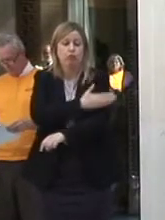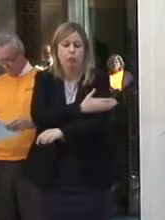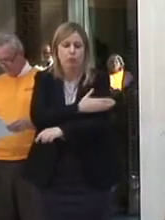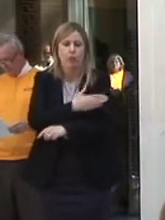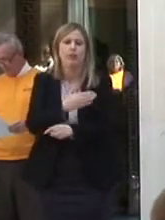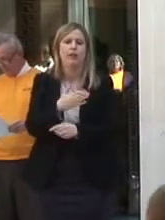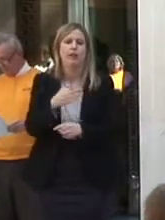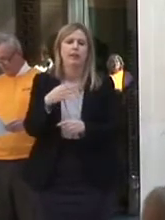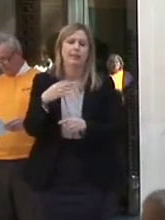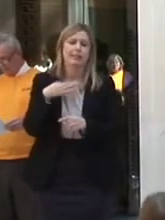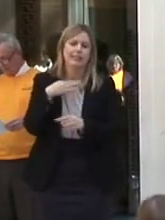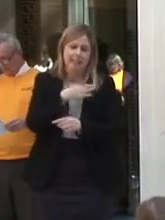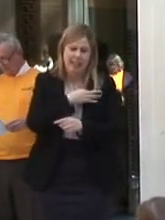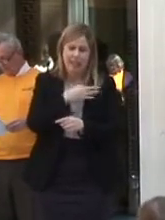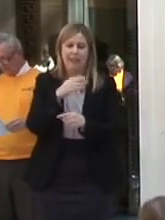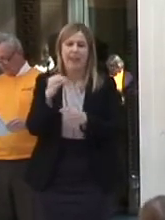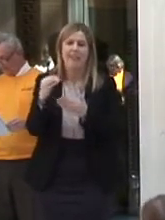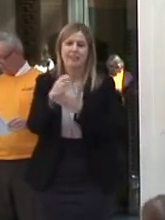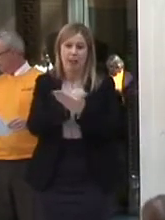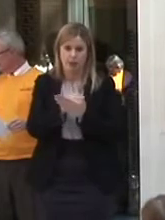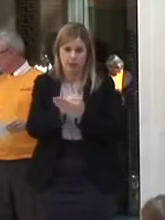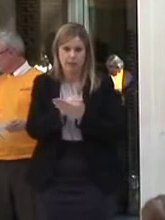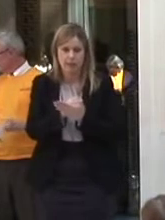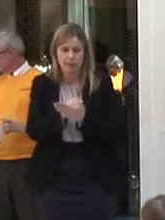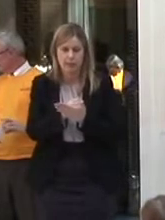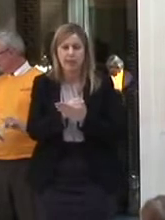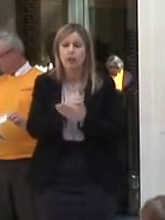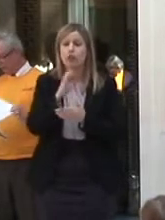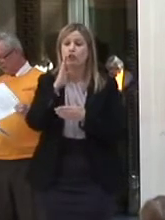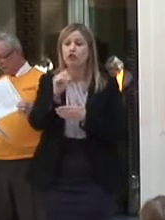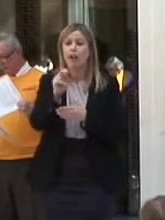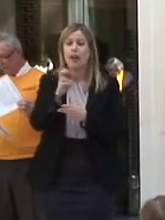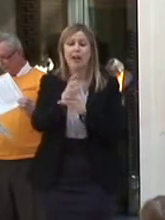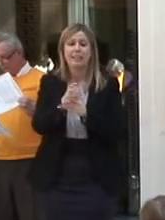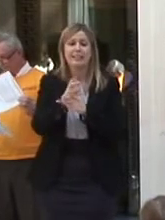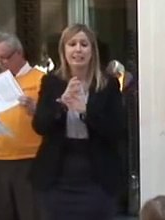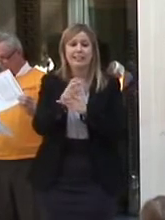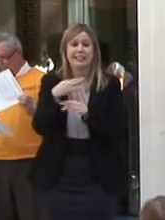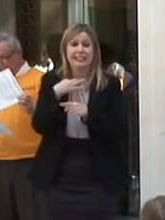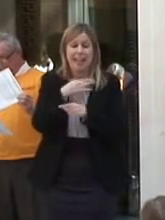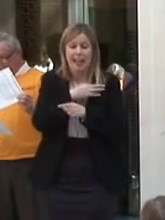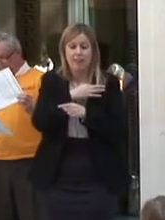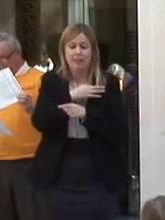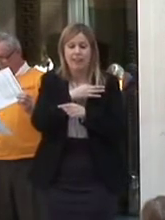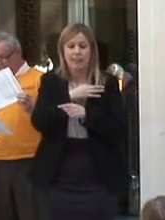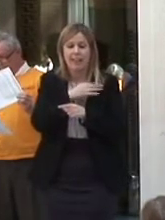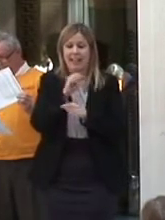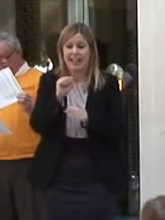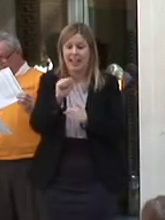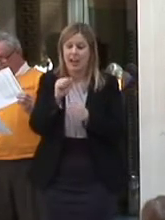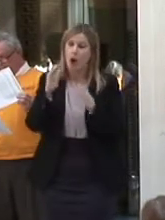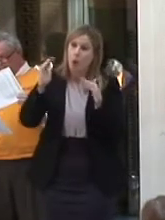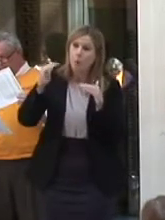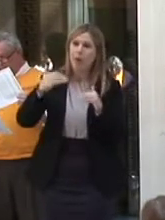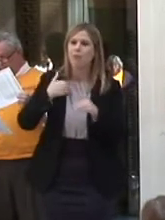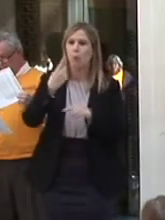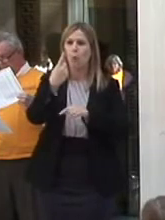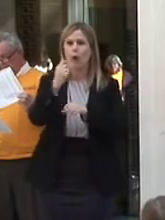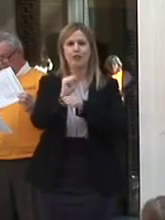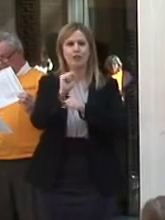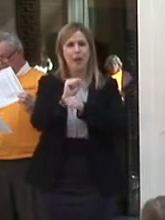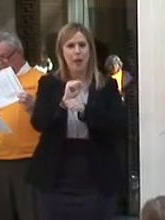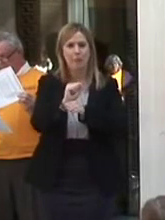and retain professional staff. Eventually, direct care staff may be able to leave, have only one job, go home to